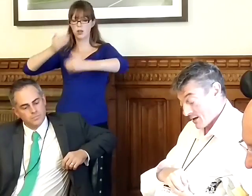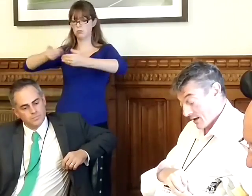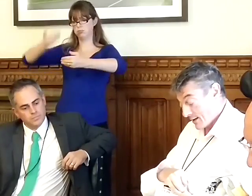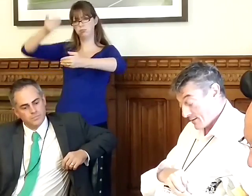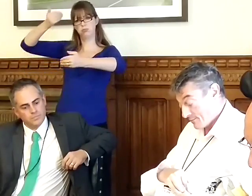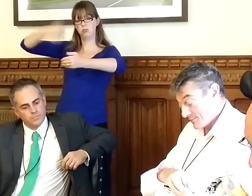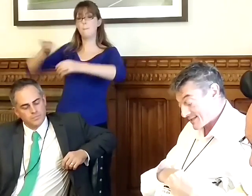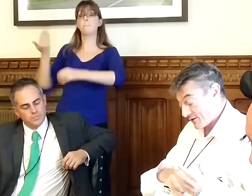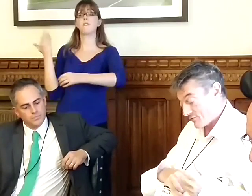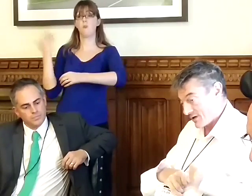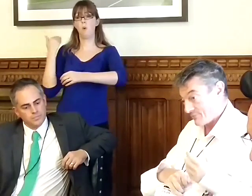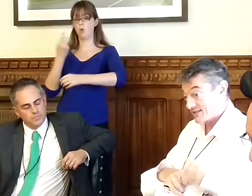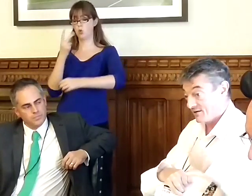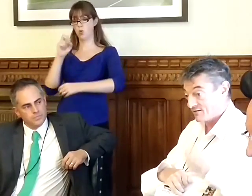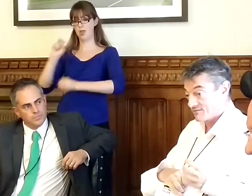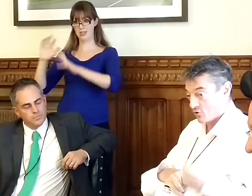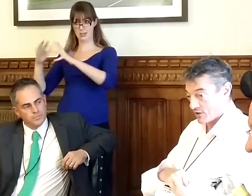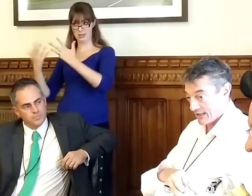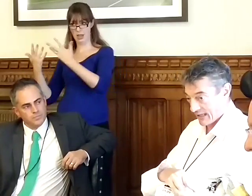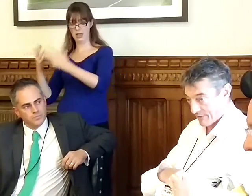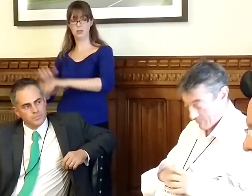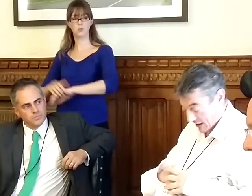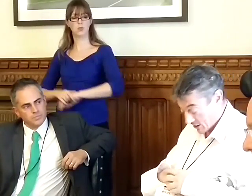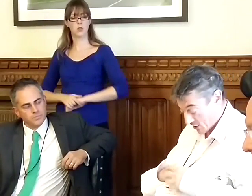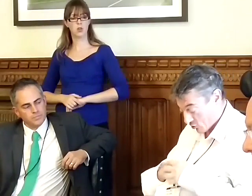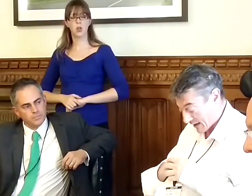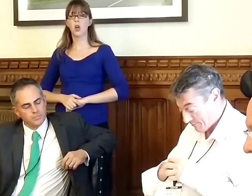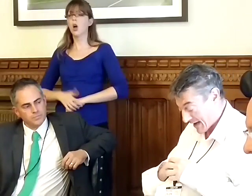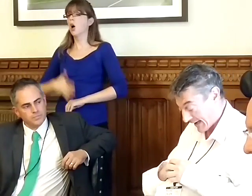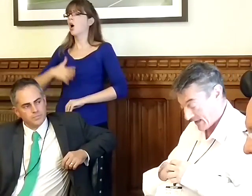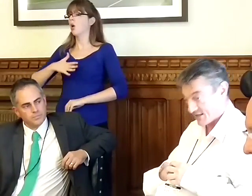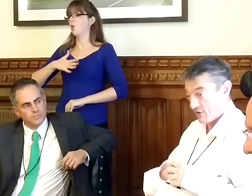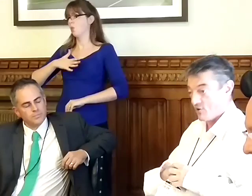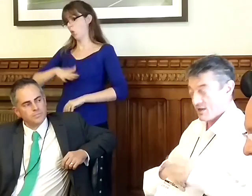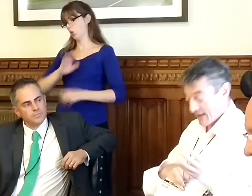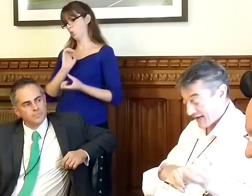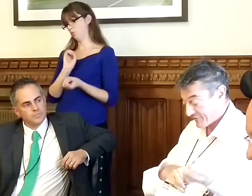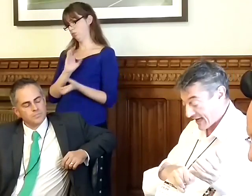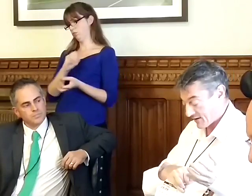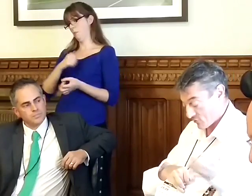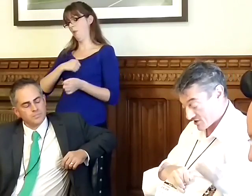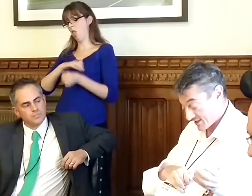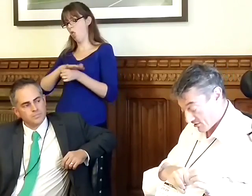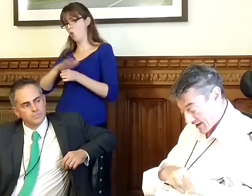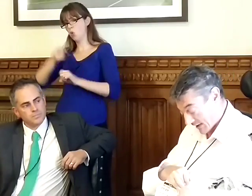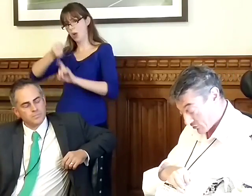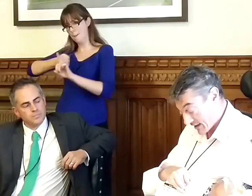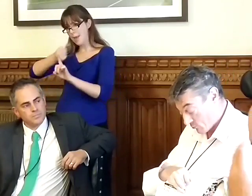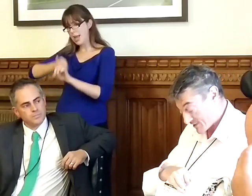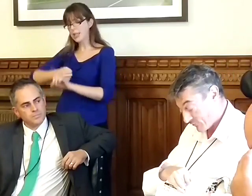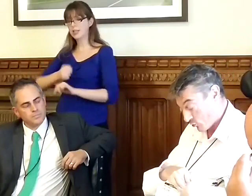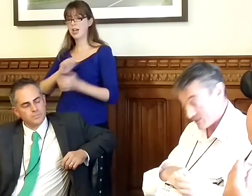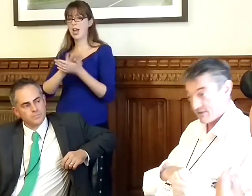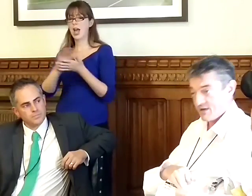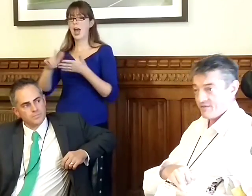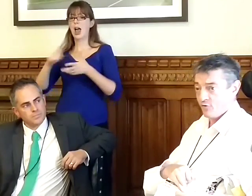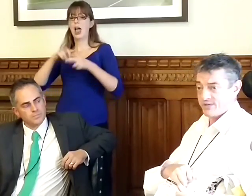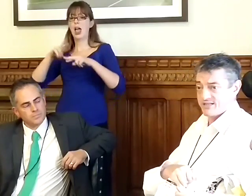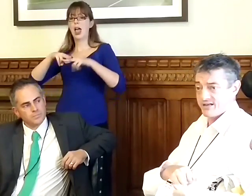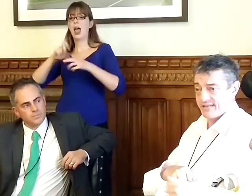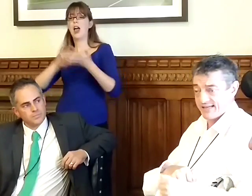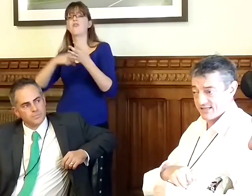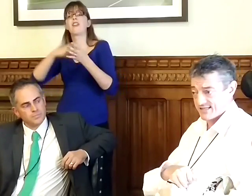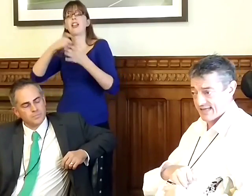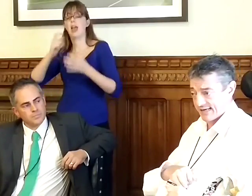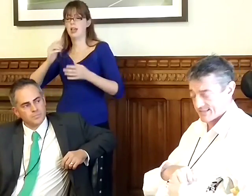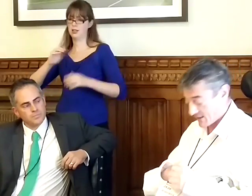So I'm just going to talk a little bit about our local campaigning. So HAVCAC, which is our acronym, was